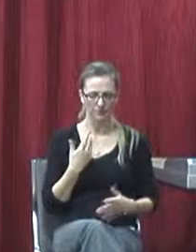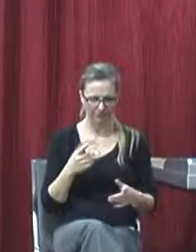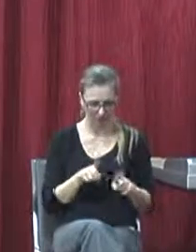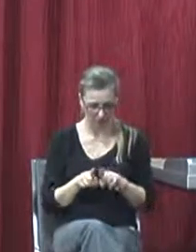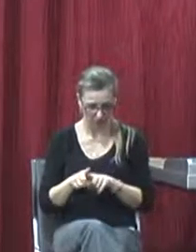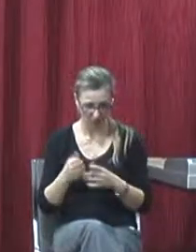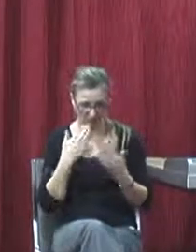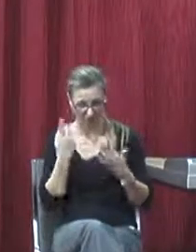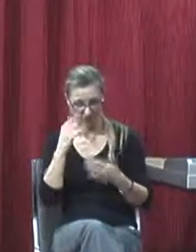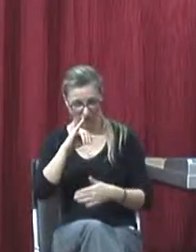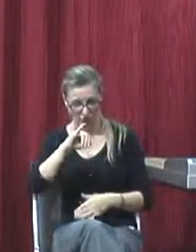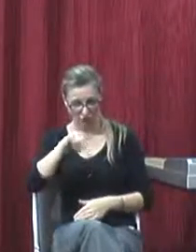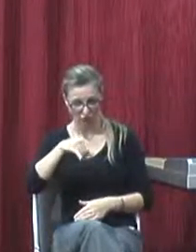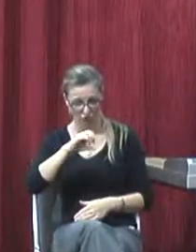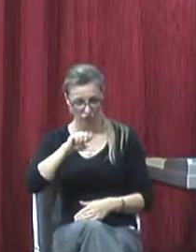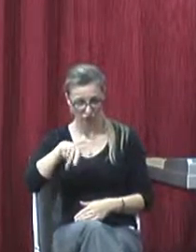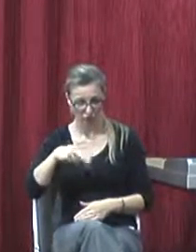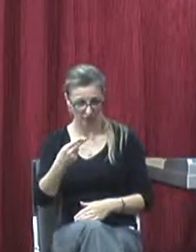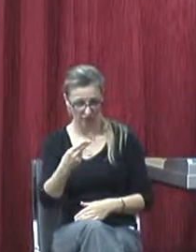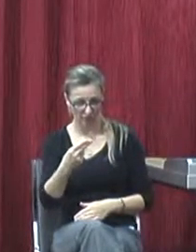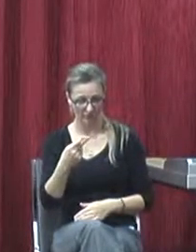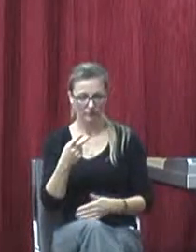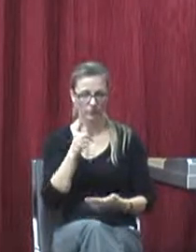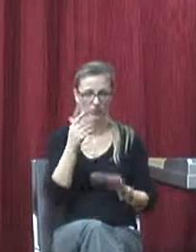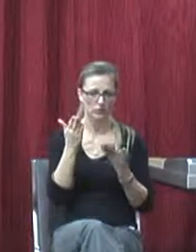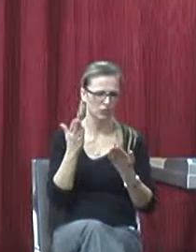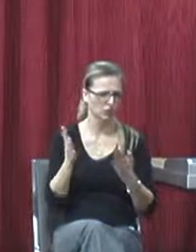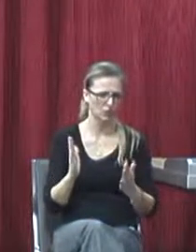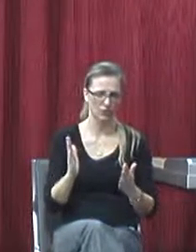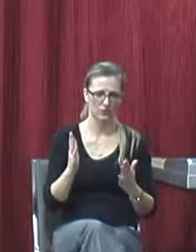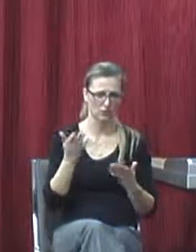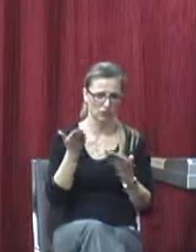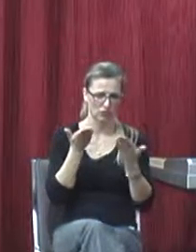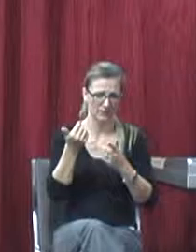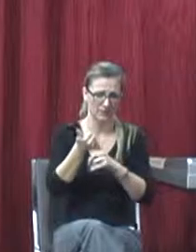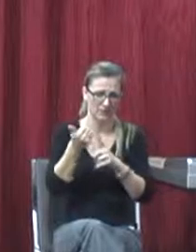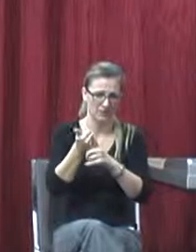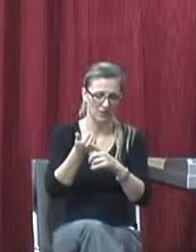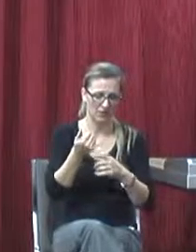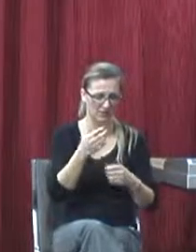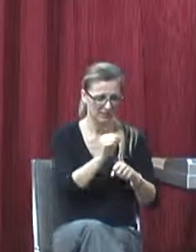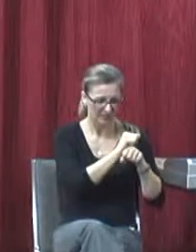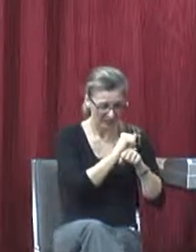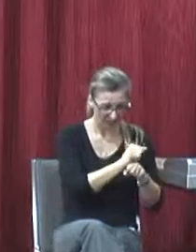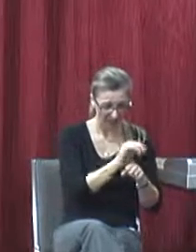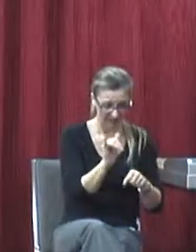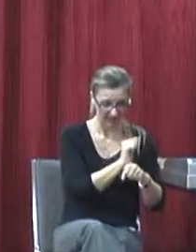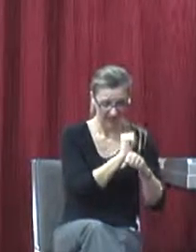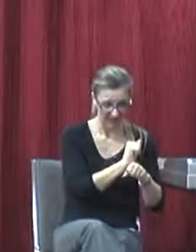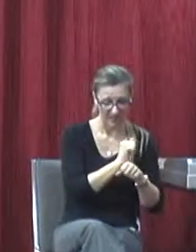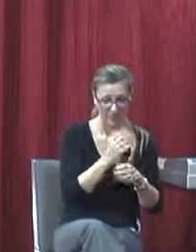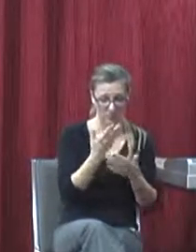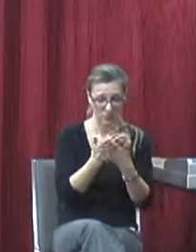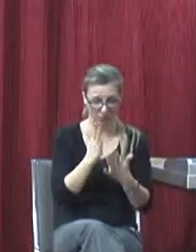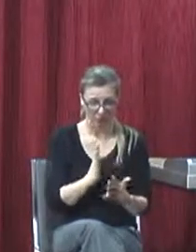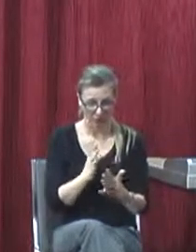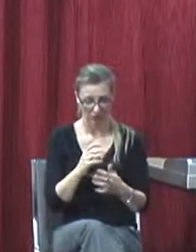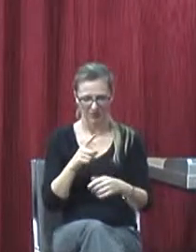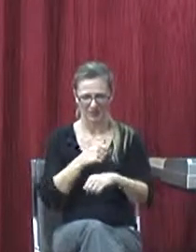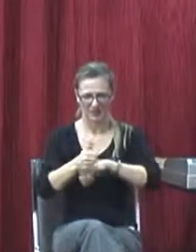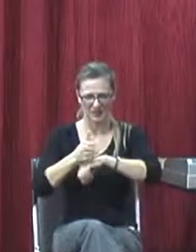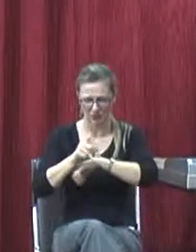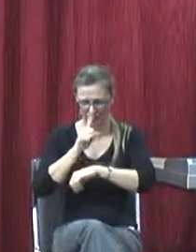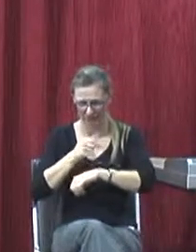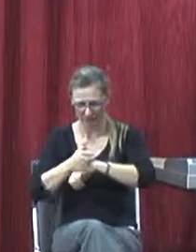served in the midst of terrible adversity, being a slave, being a prisoner, being accused,